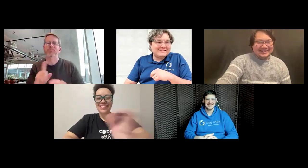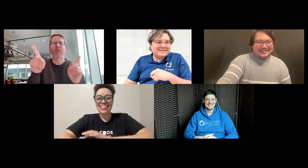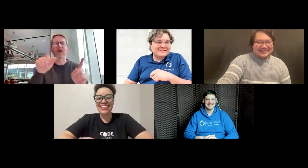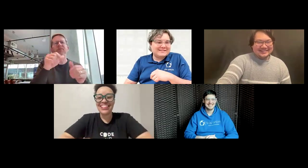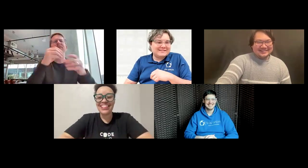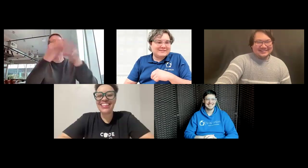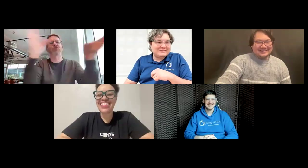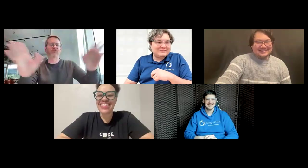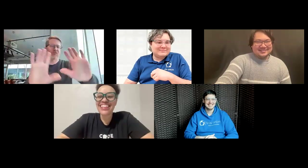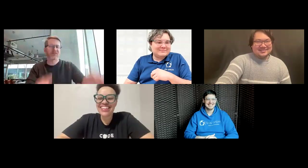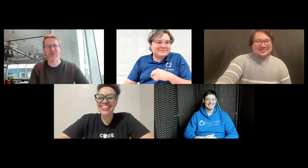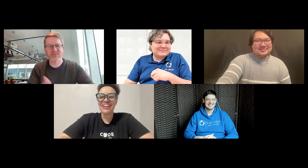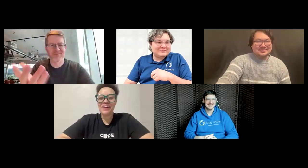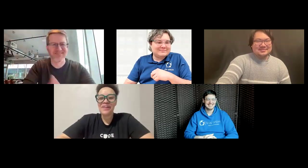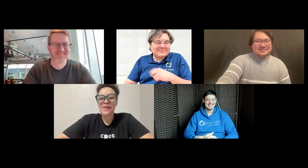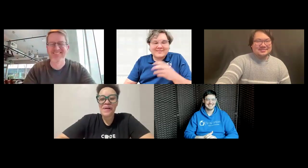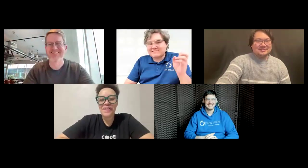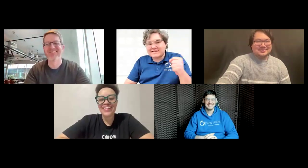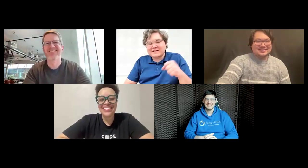don't mean you guys, but just in general.